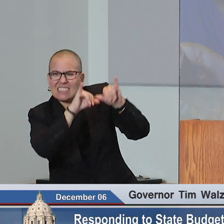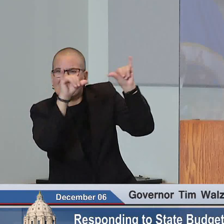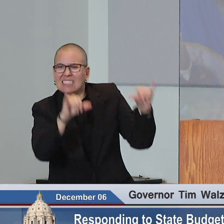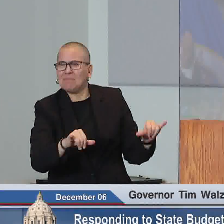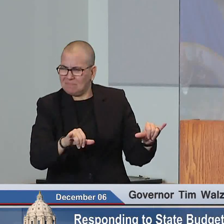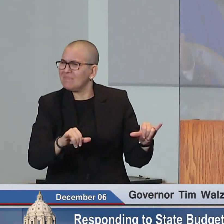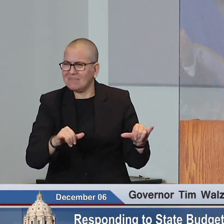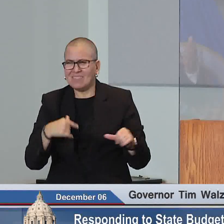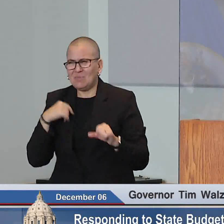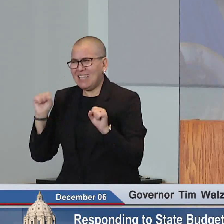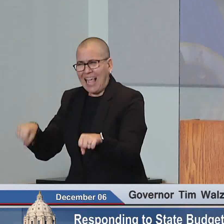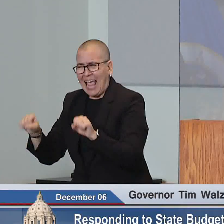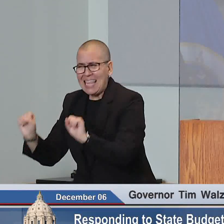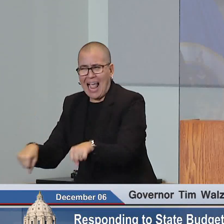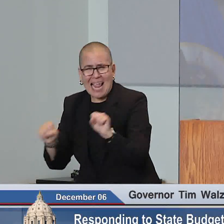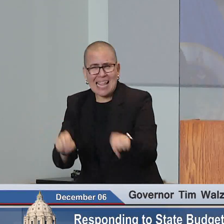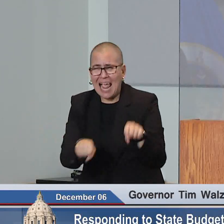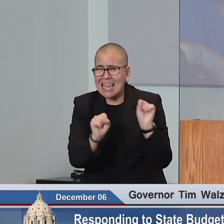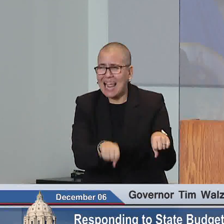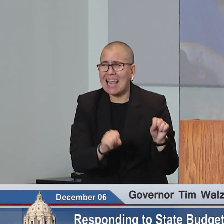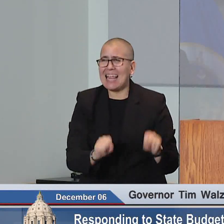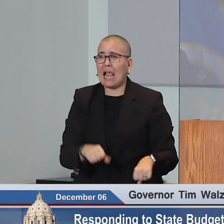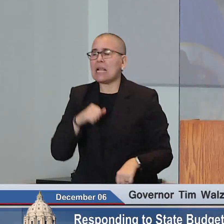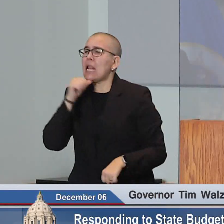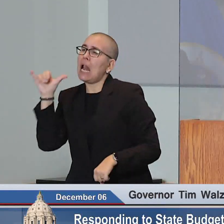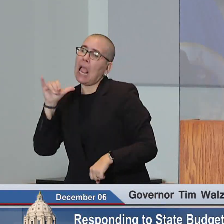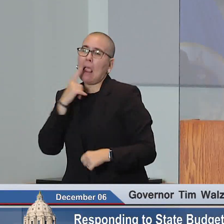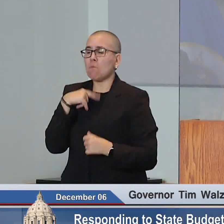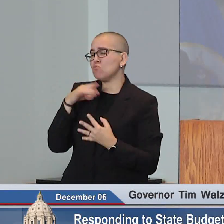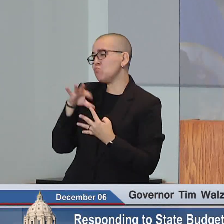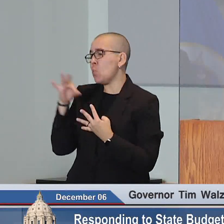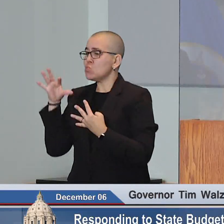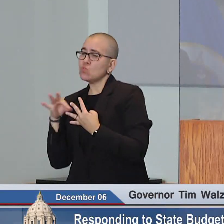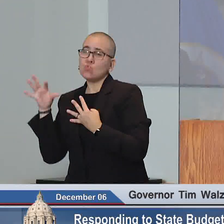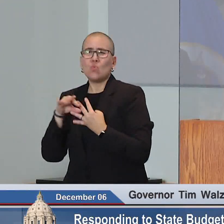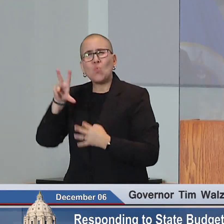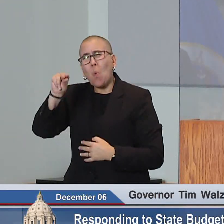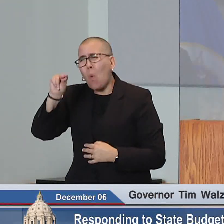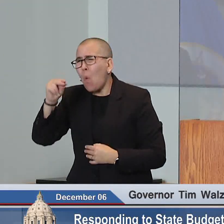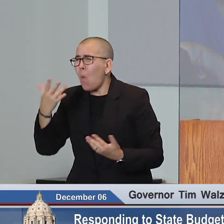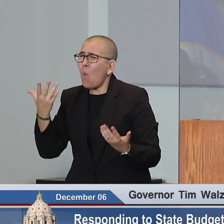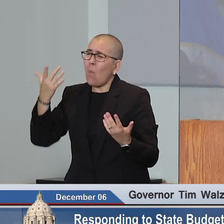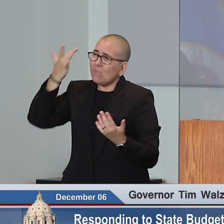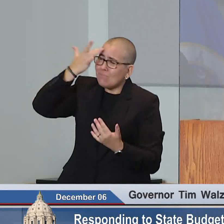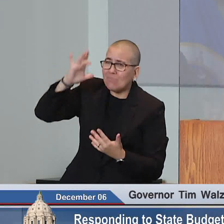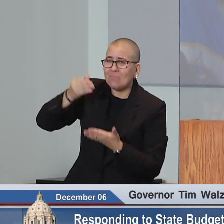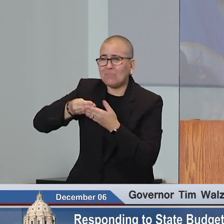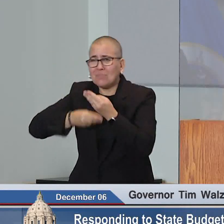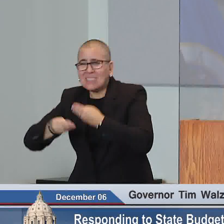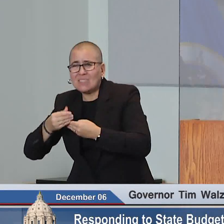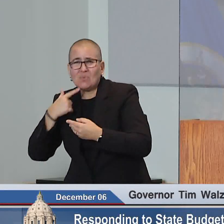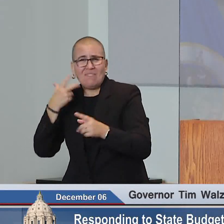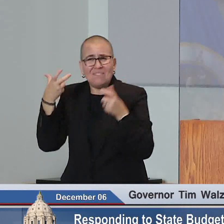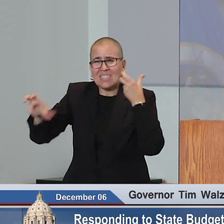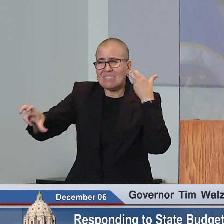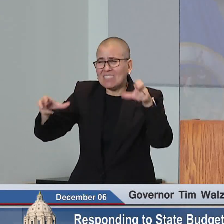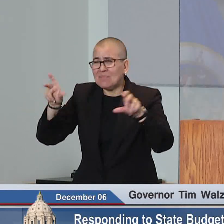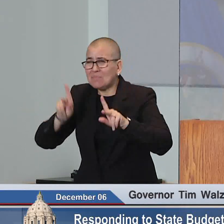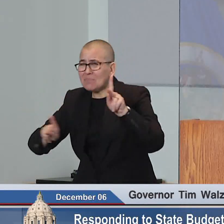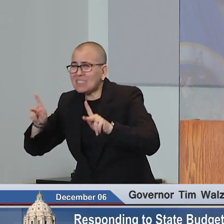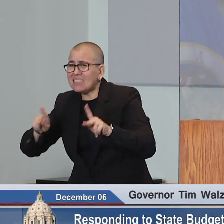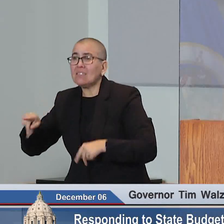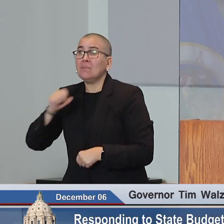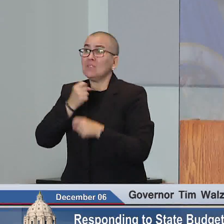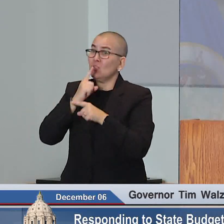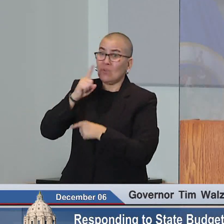isn't a choice of either or. It's smart budgeting and invests in Minnesota's people, invests in an economy that understands where